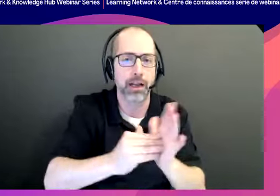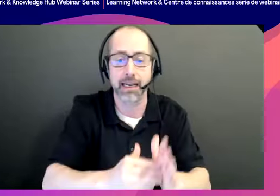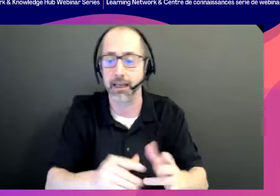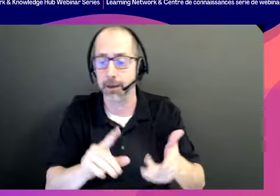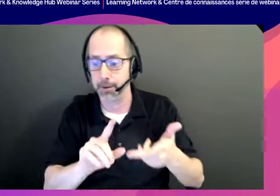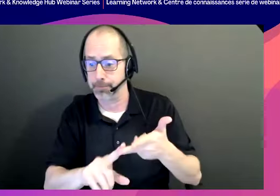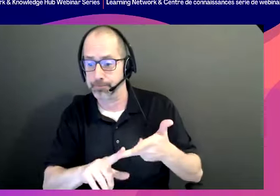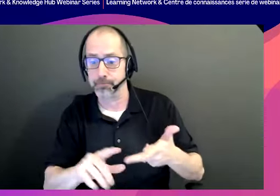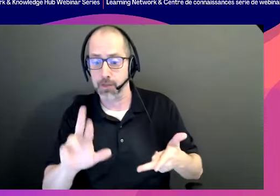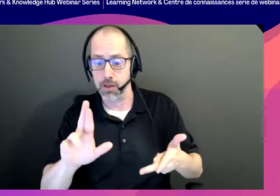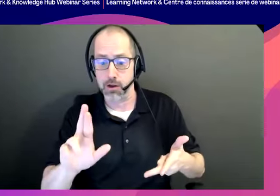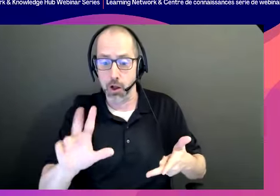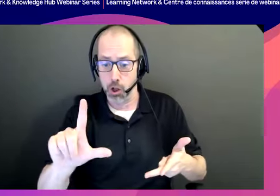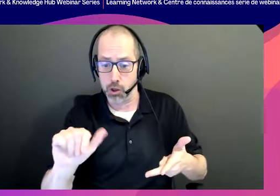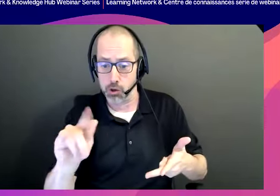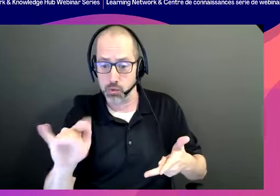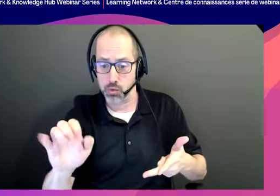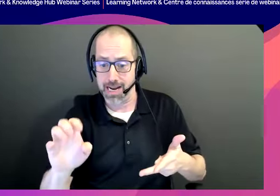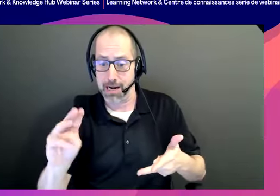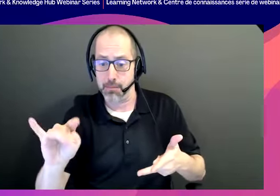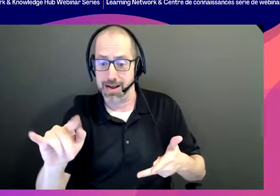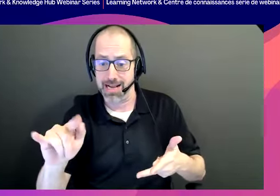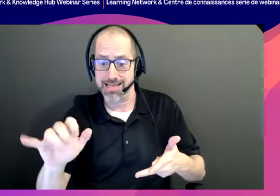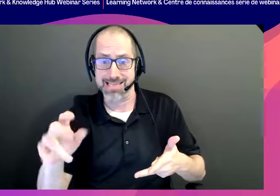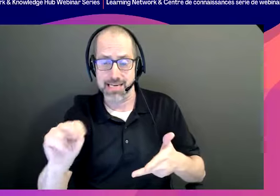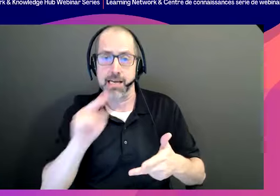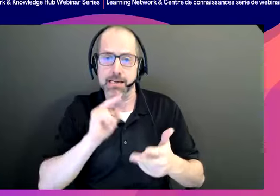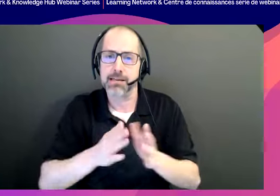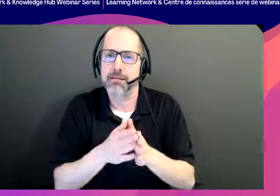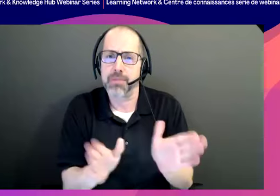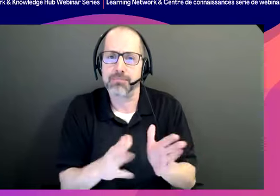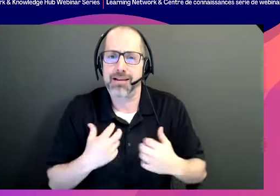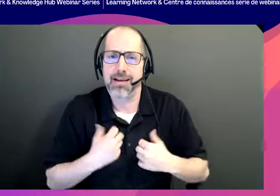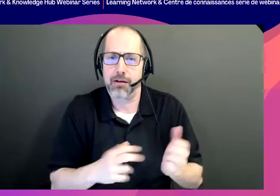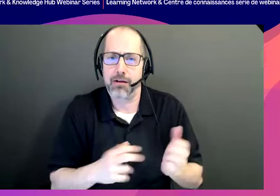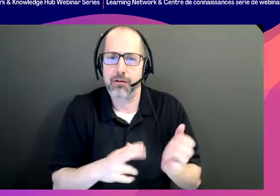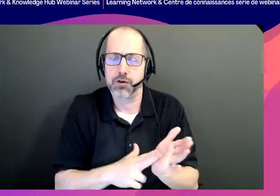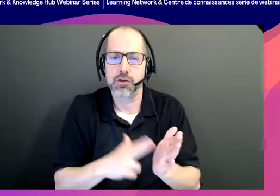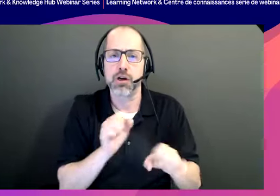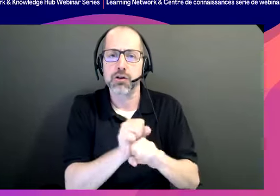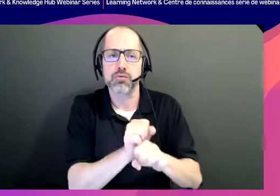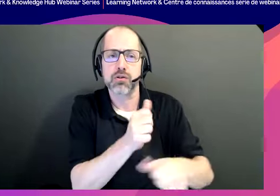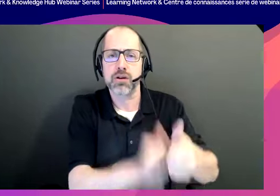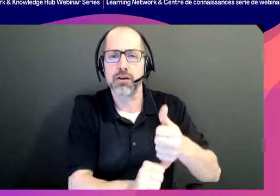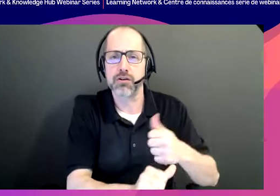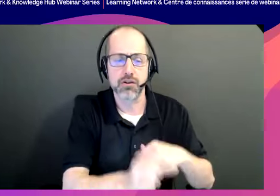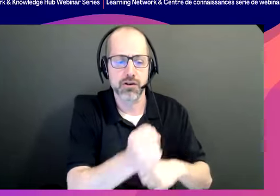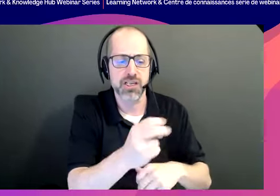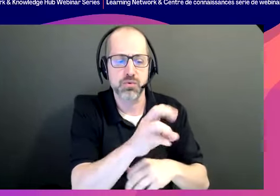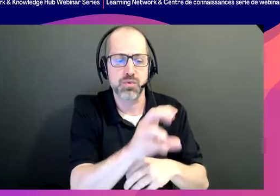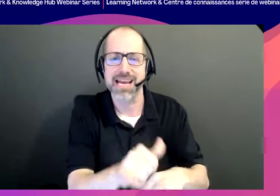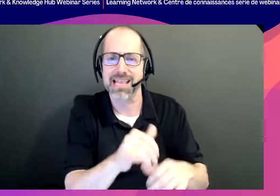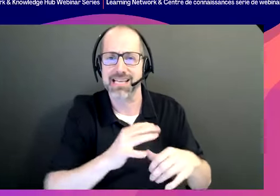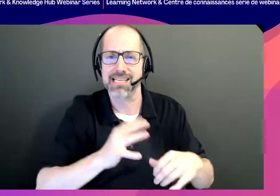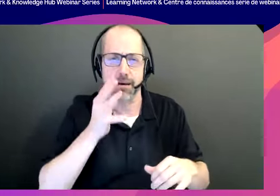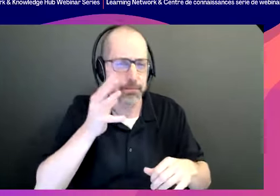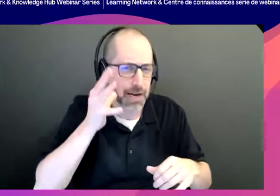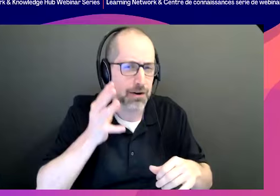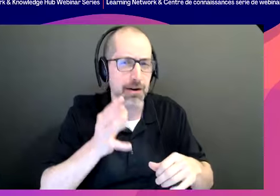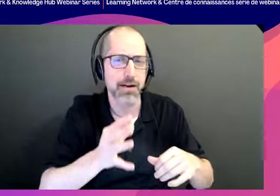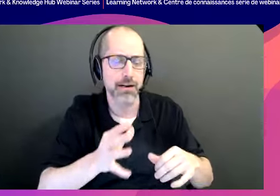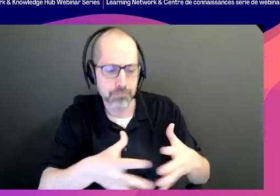nurse in Vancouver. For over 20 years, she worked at Shiway, a pregnancy and parenting outreach program, which supports